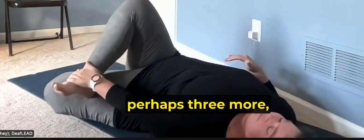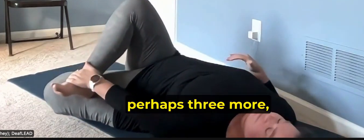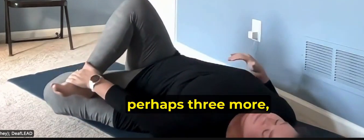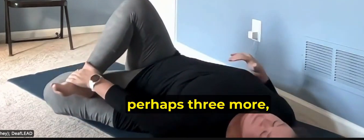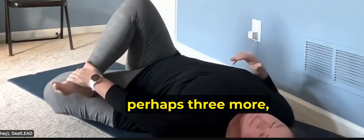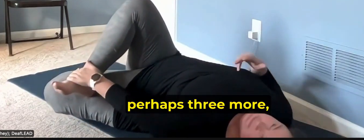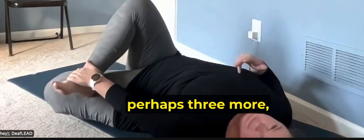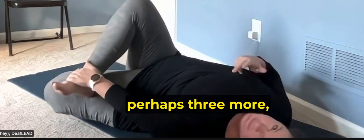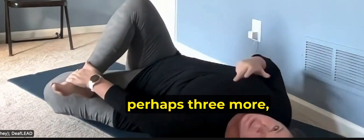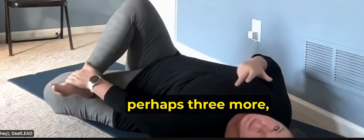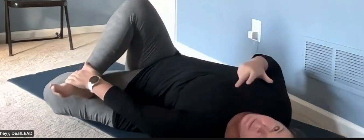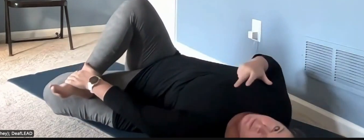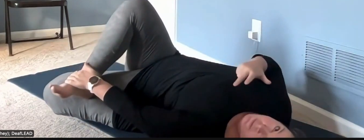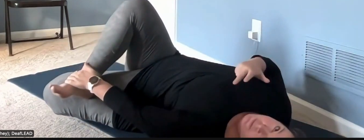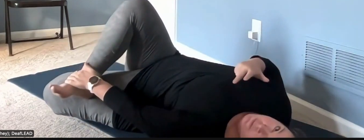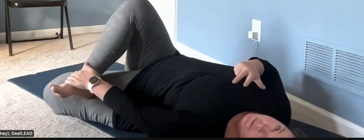Perhaps 3 more.